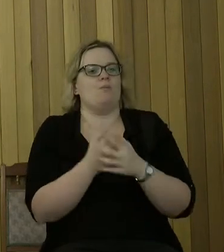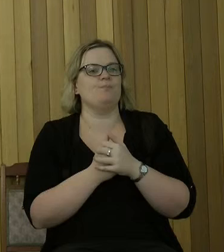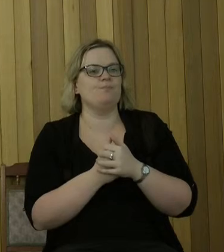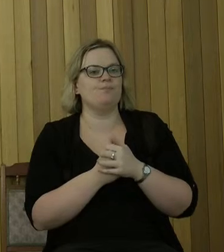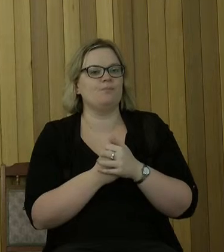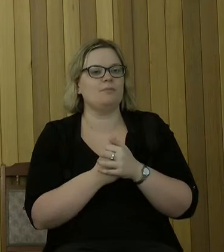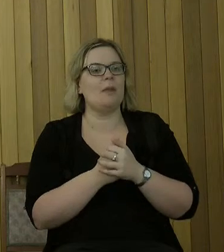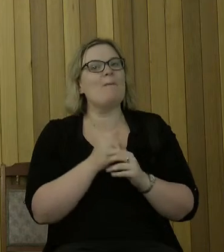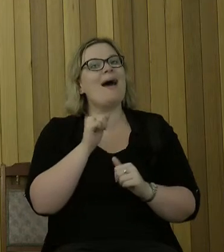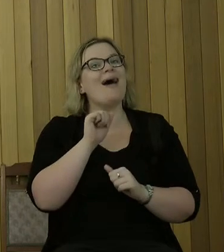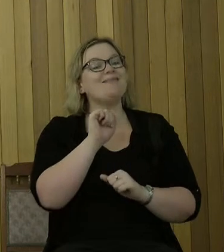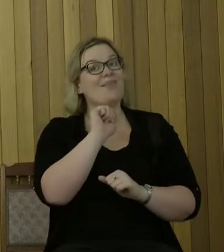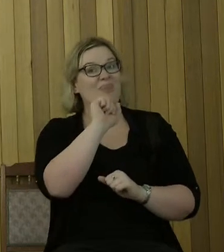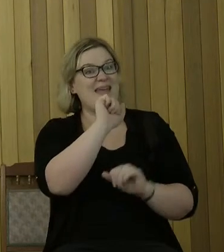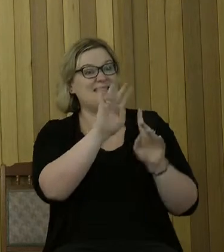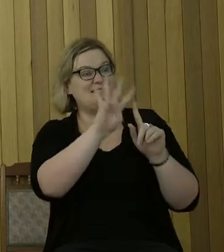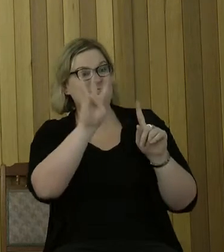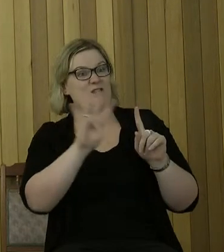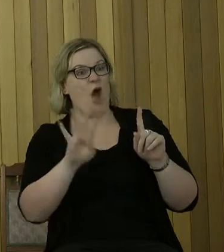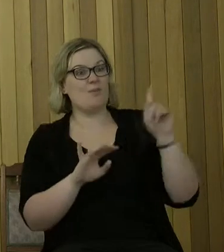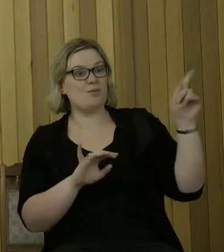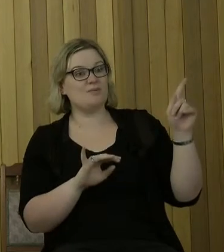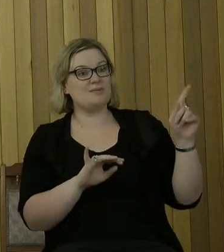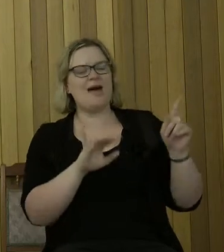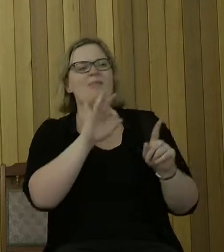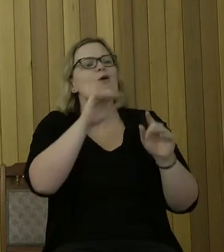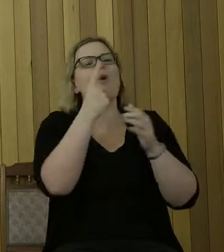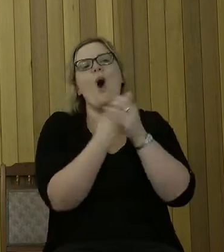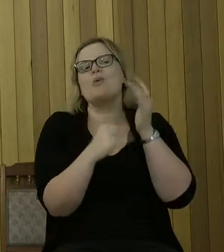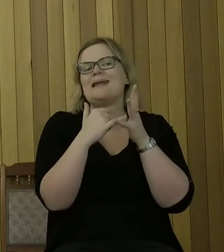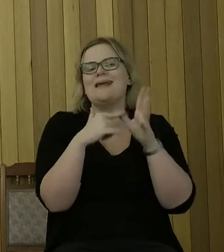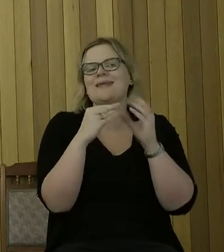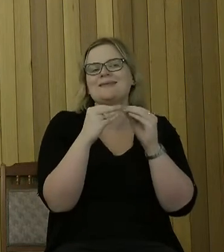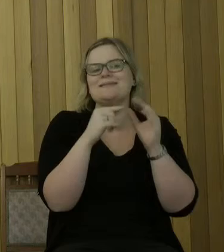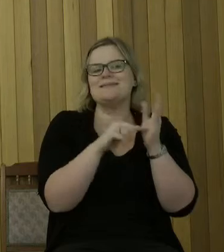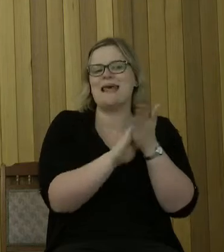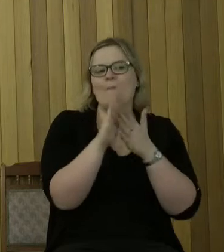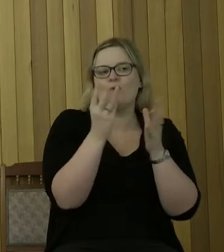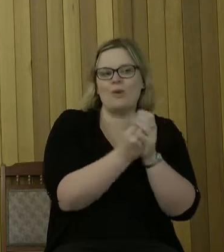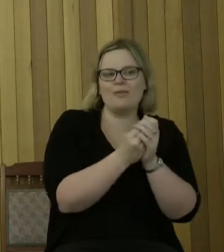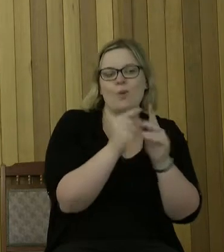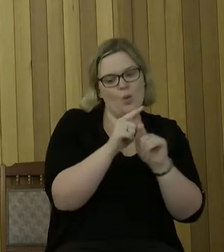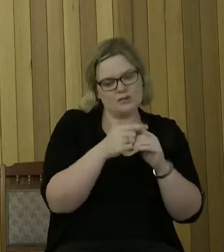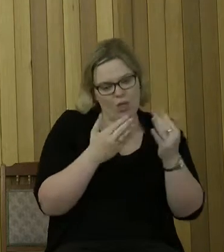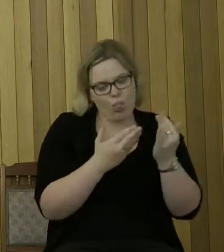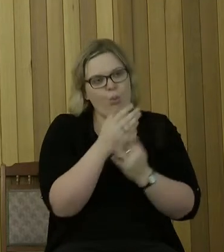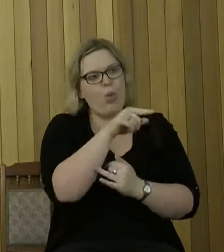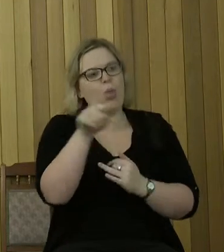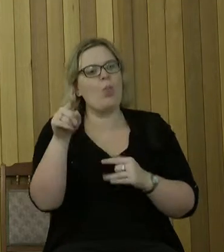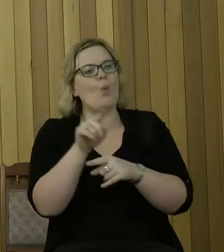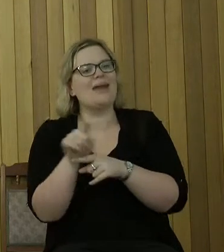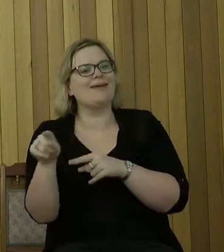these disciples, this early church didn't just spend time on Sabbath. It was also during the week,